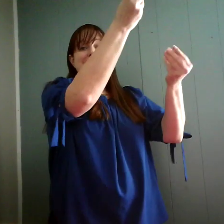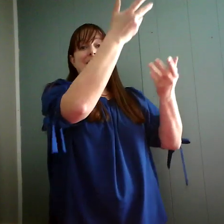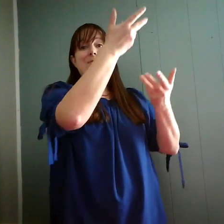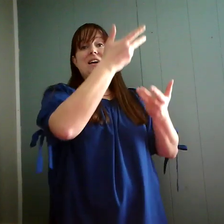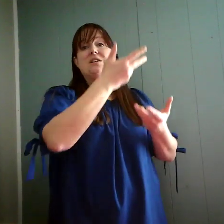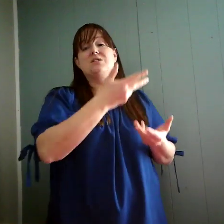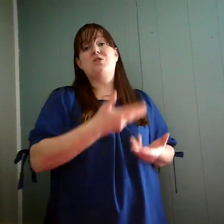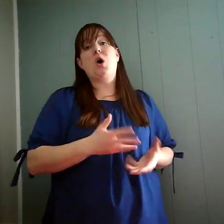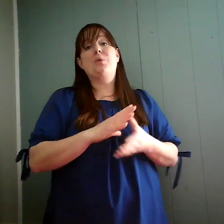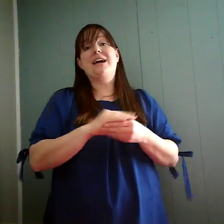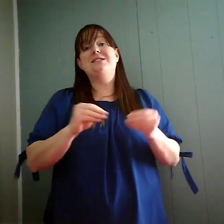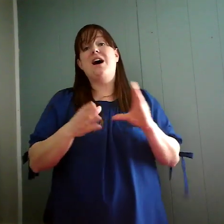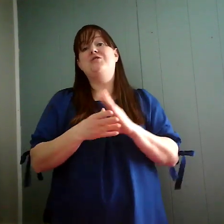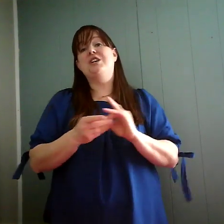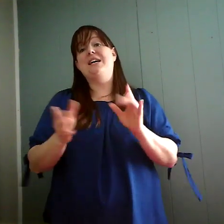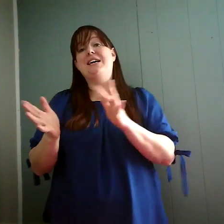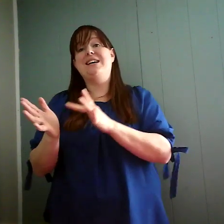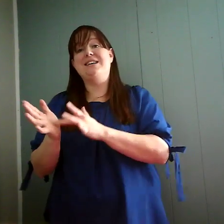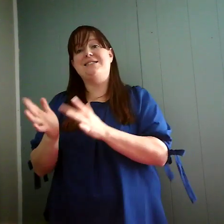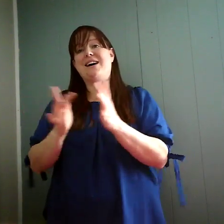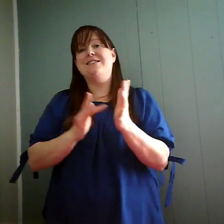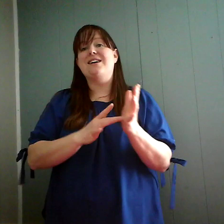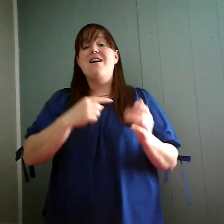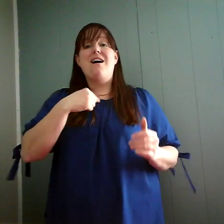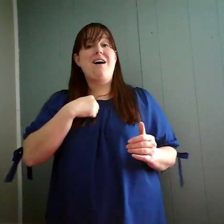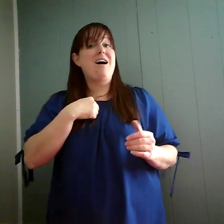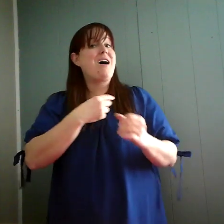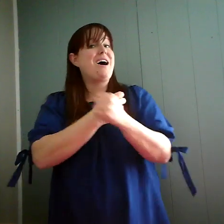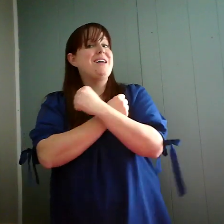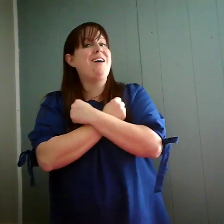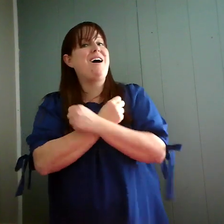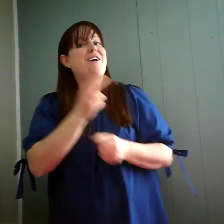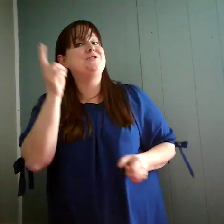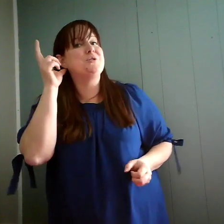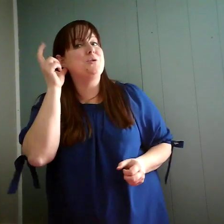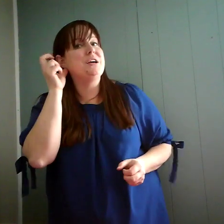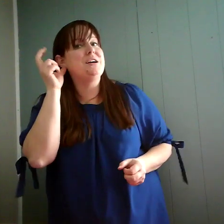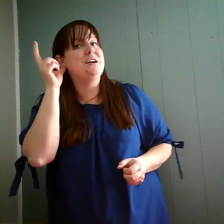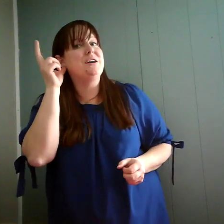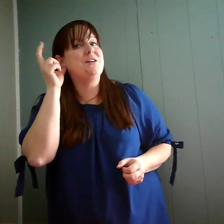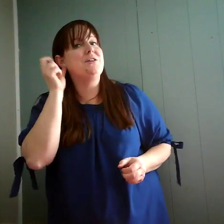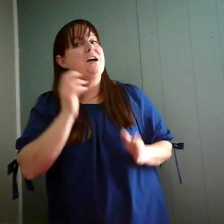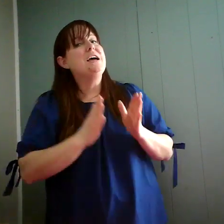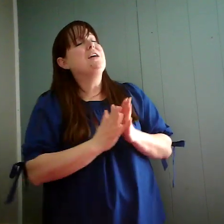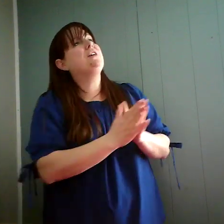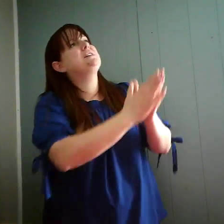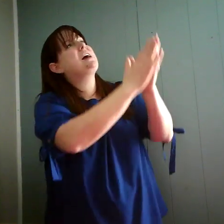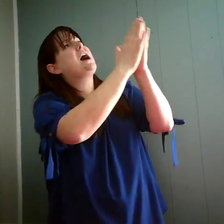Tell me the stories of Jesus, I love to hear, things I